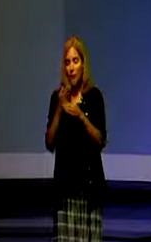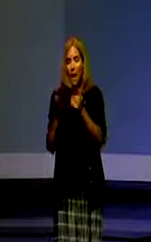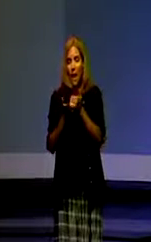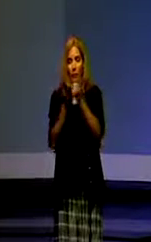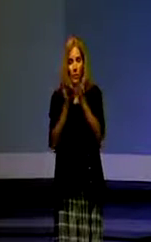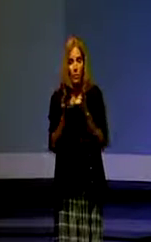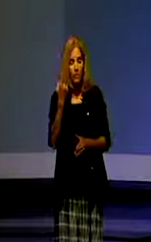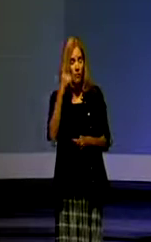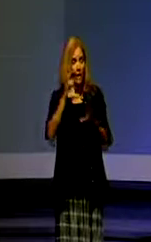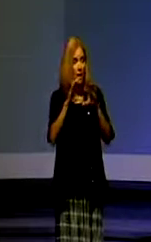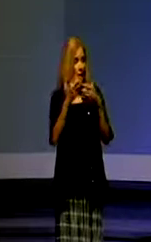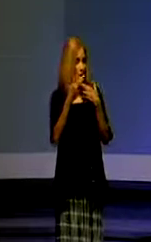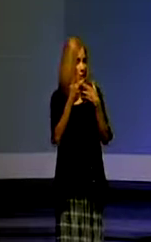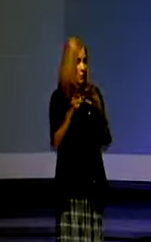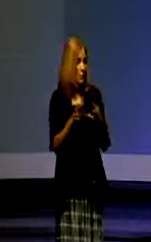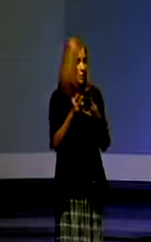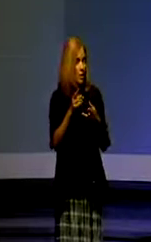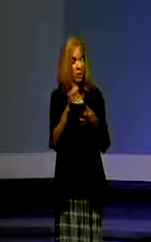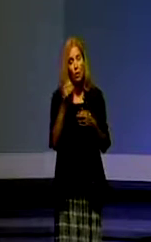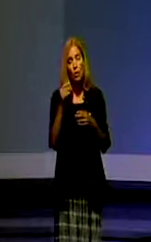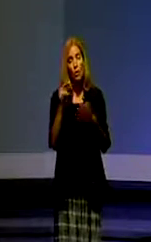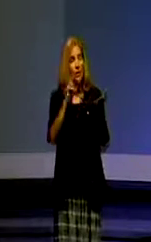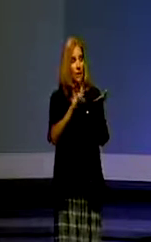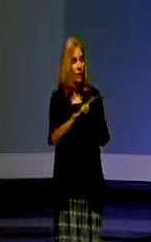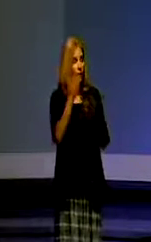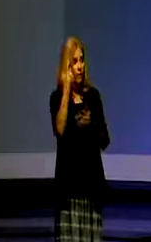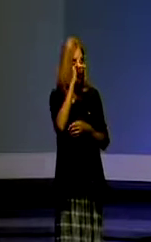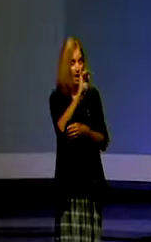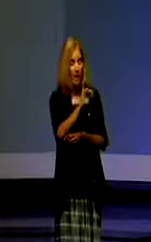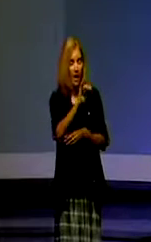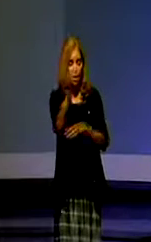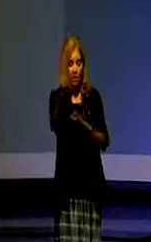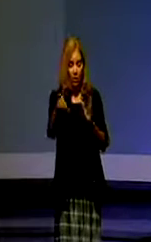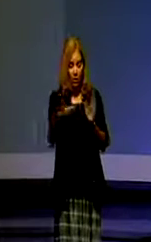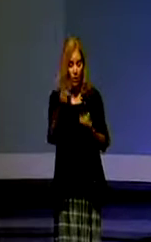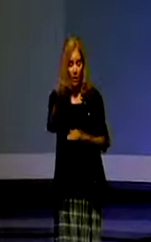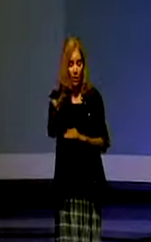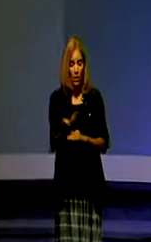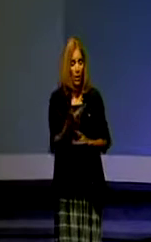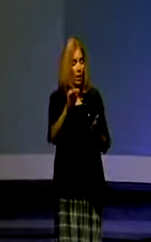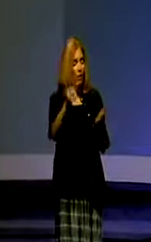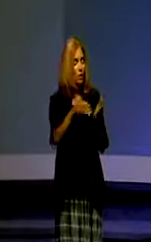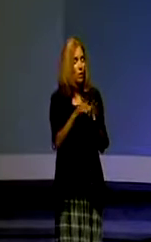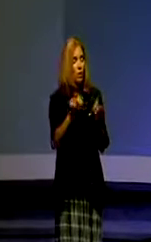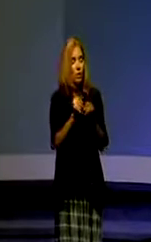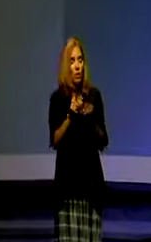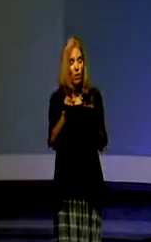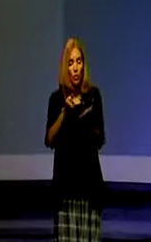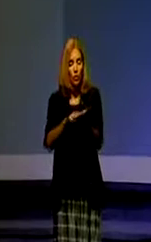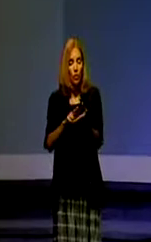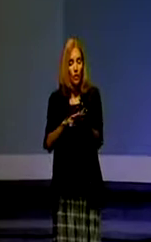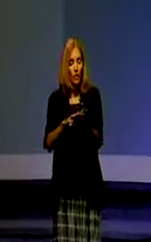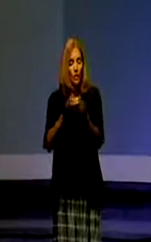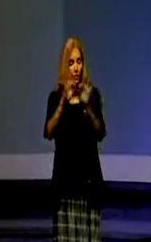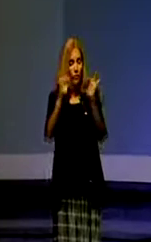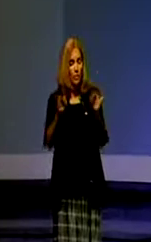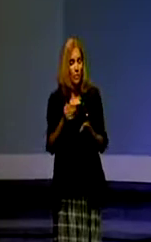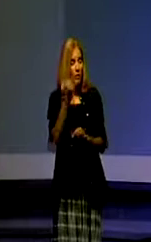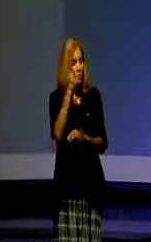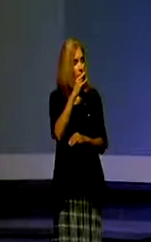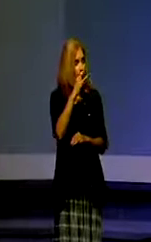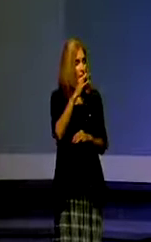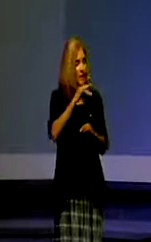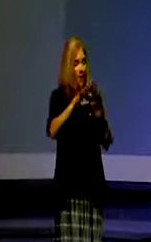helpers for the classrooms. So there's a sign-up out there for that at the Welcome Center. There's also registration forms. If there's any kids that you know of that haven't